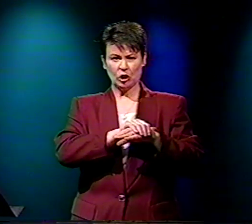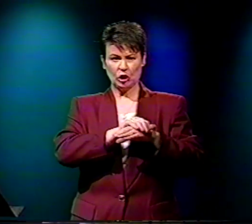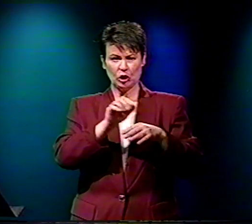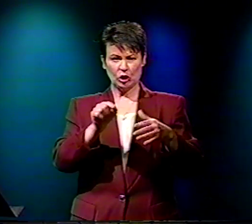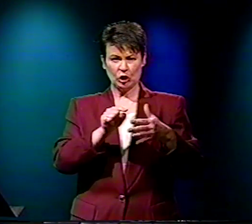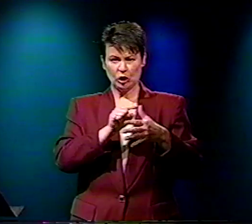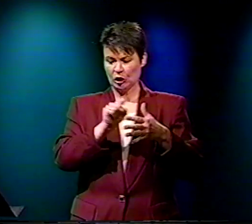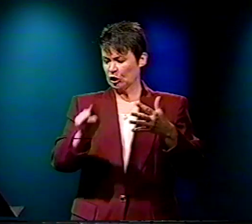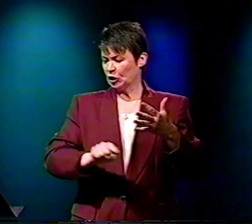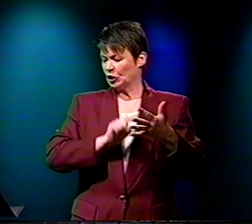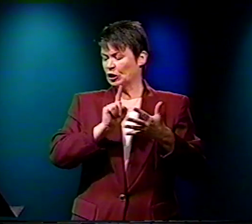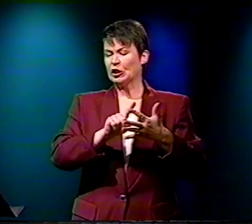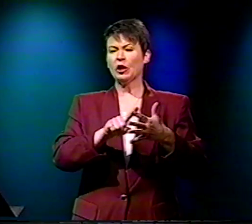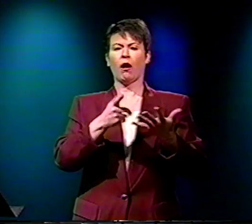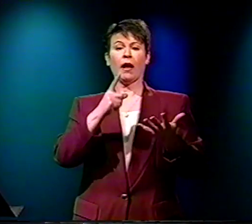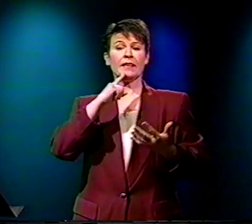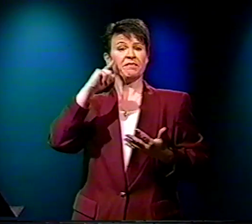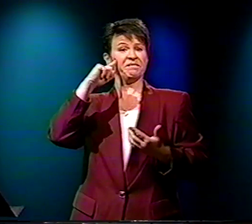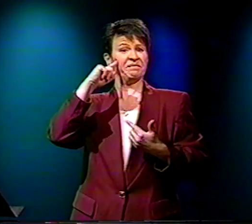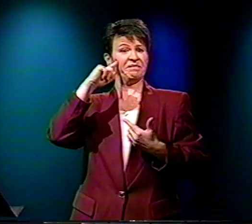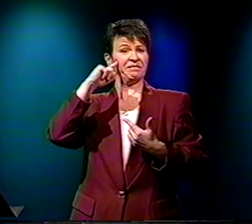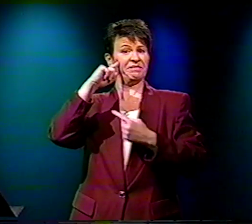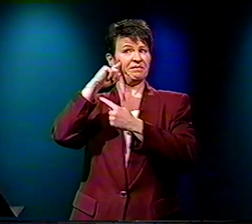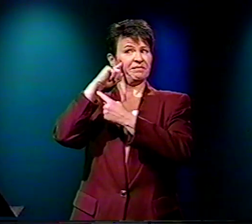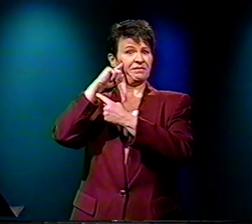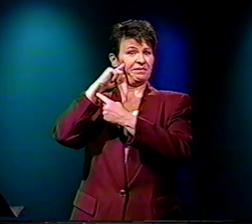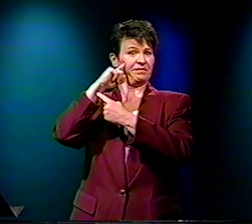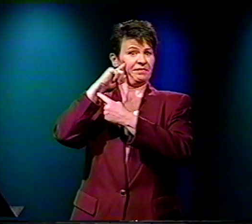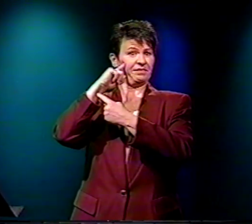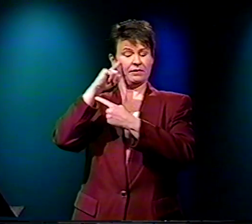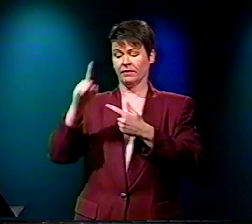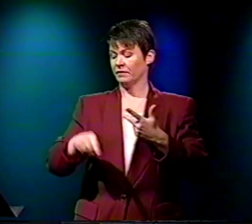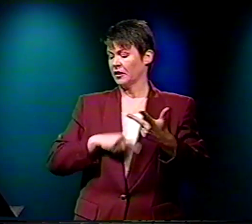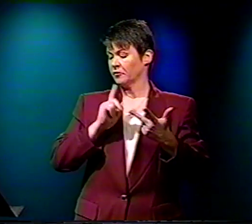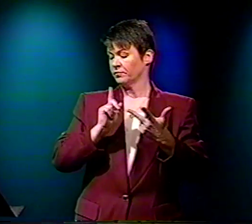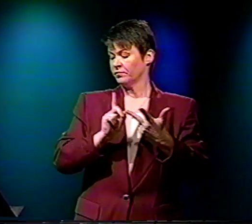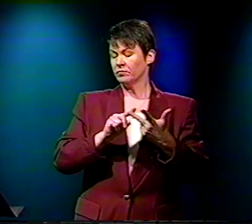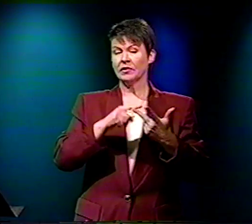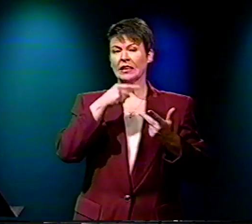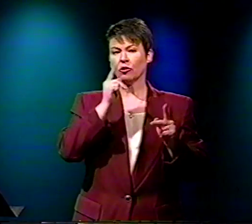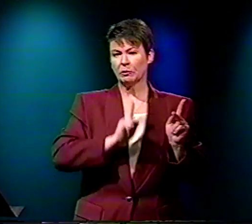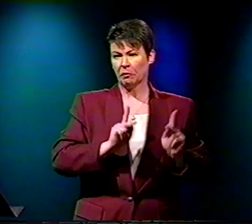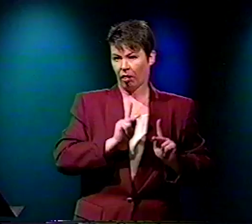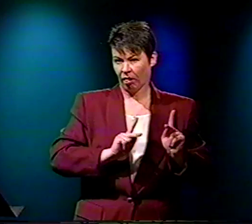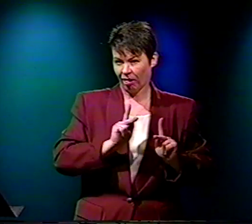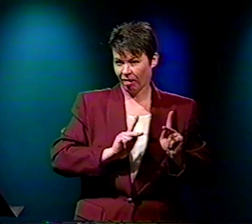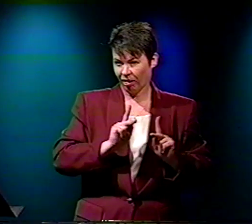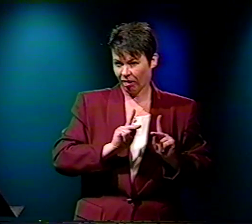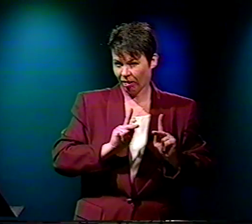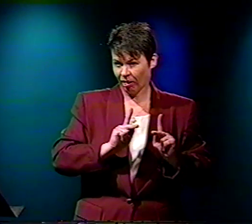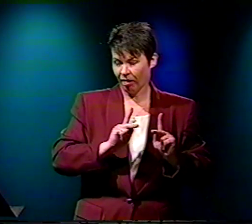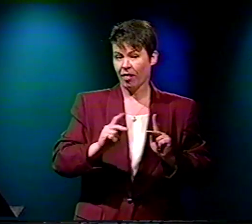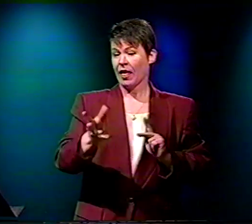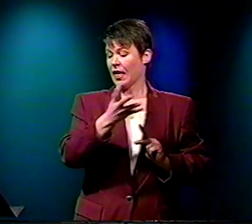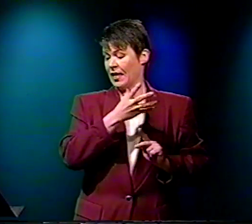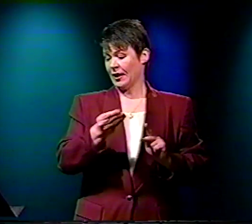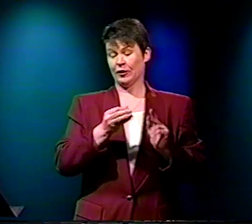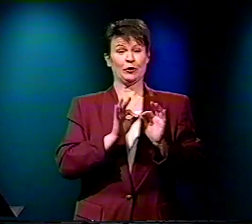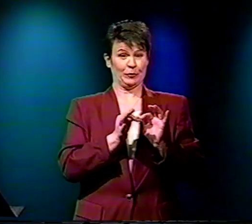Now, that ambivalence exists in the difference between ASL and English, in the deaf experience versus hearing people and